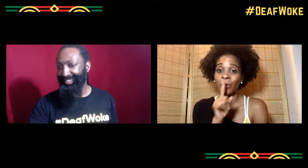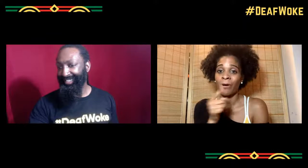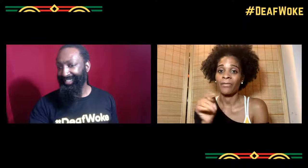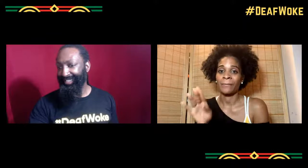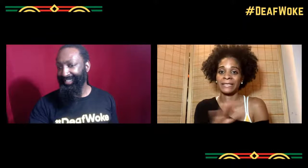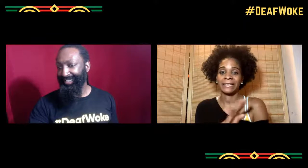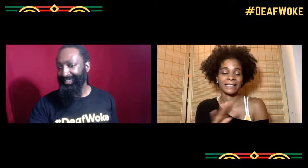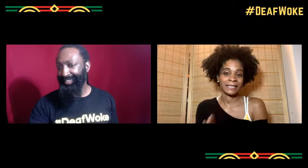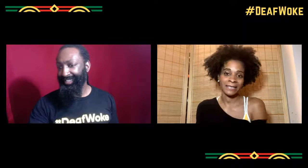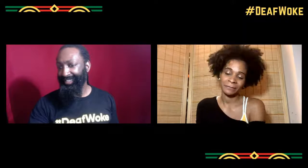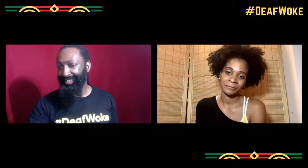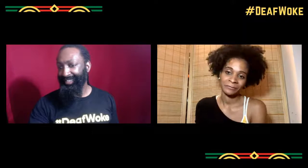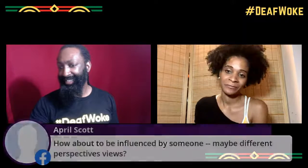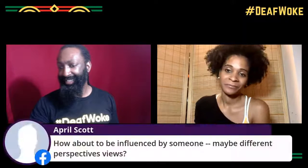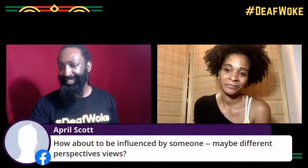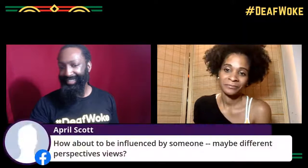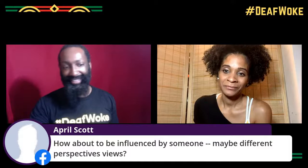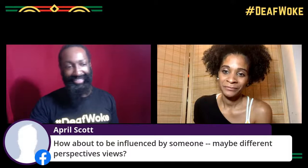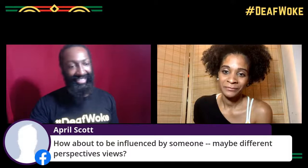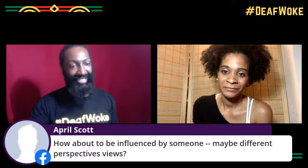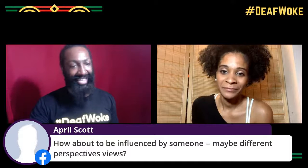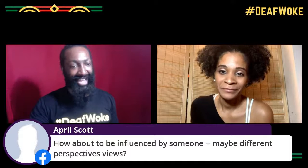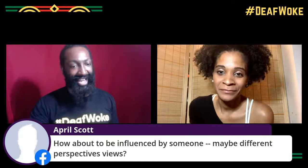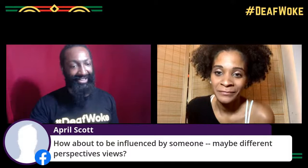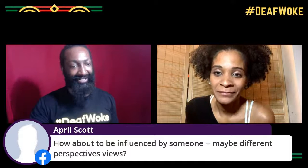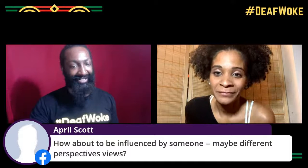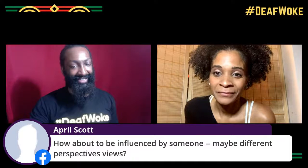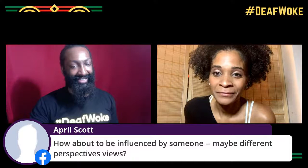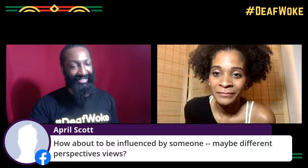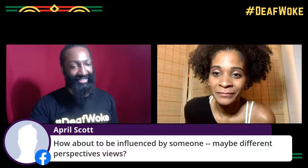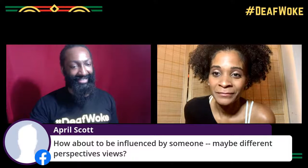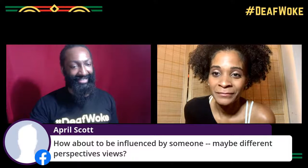Know who you are. You are the business.